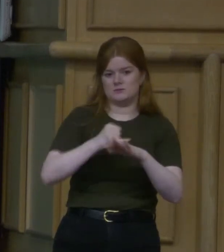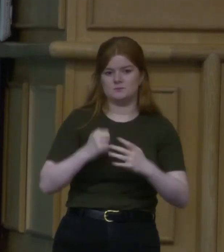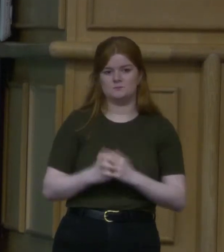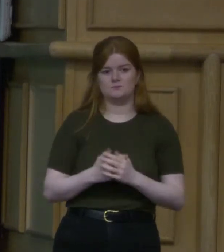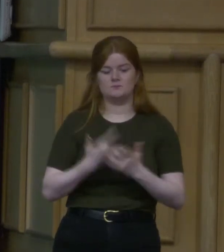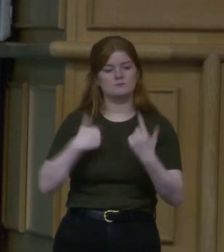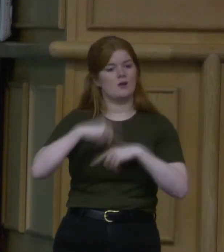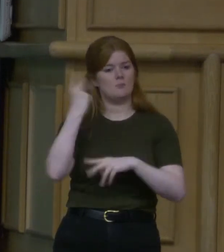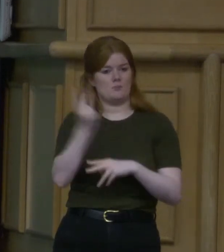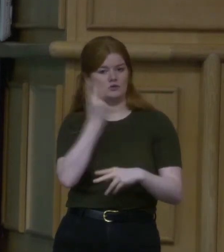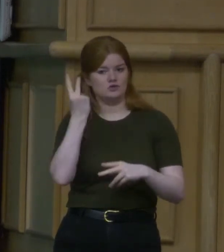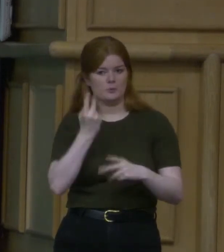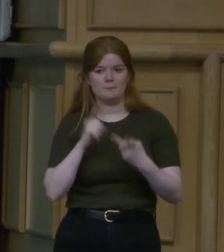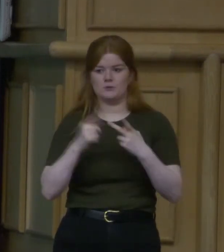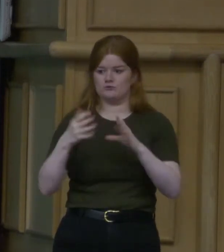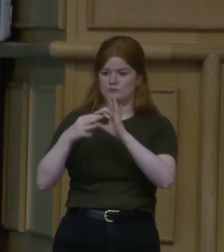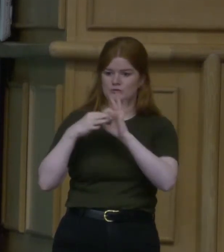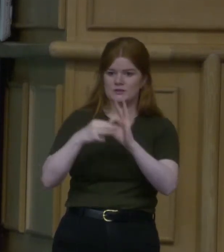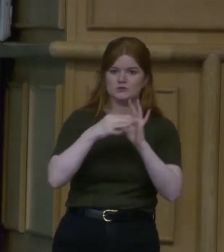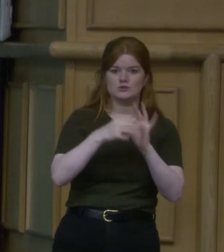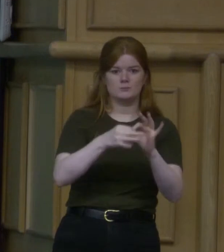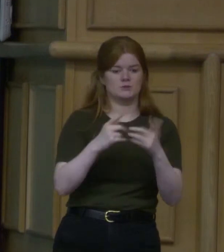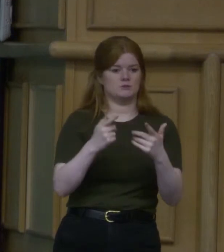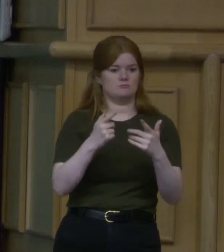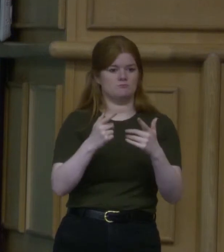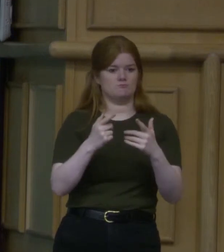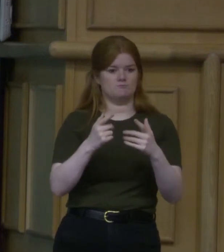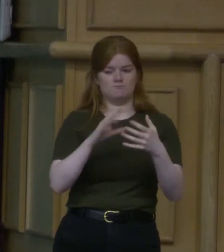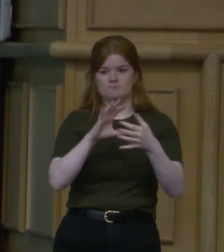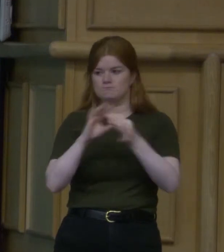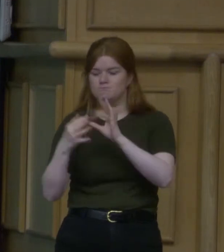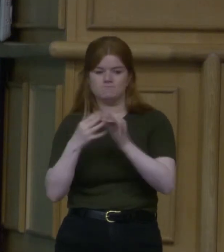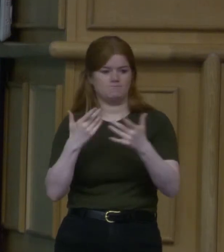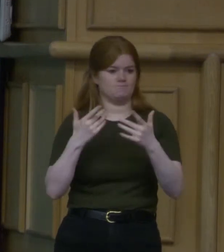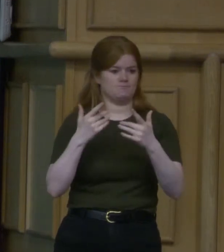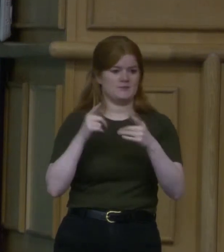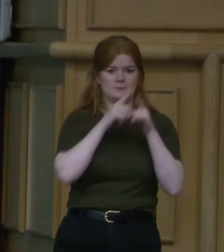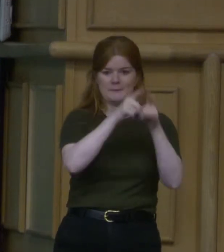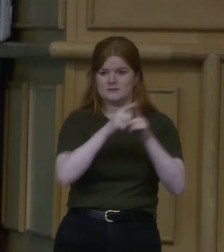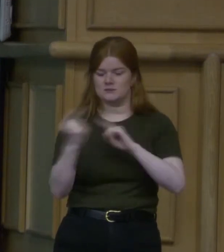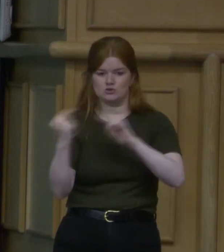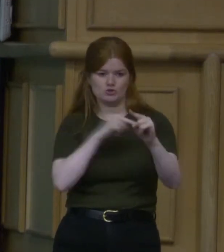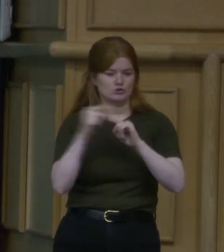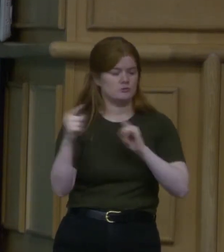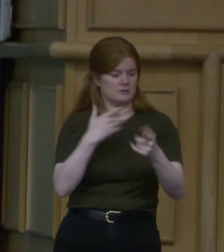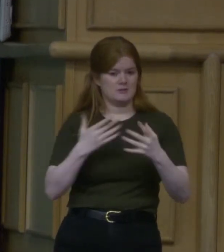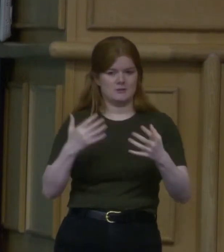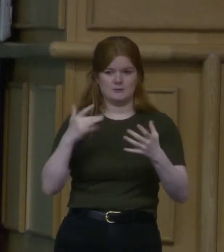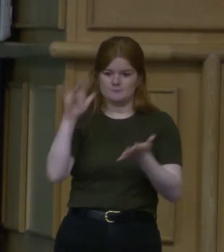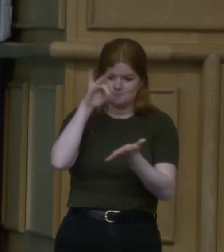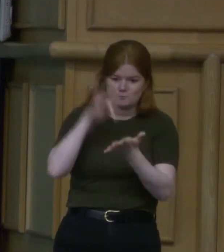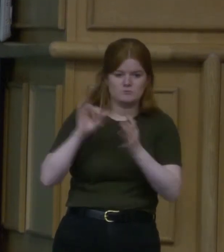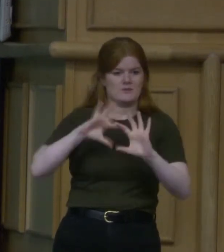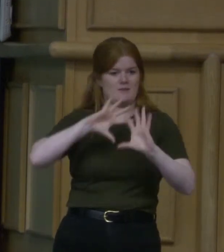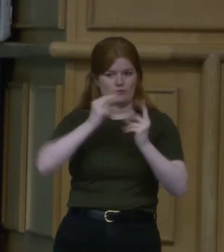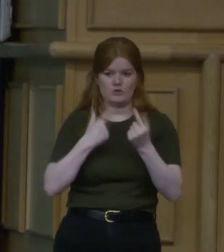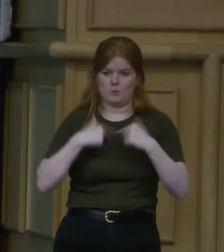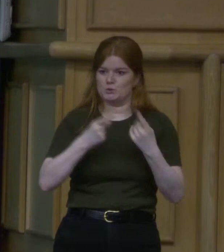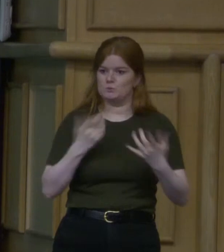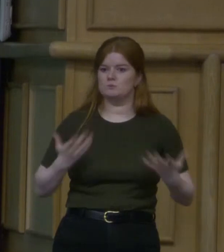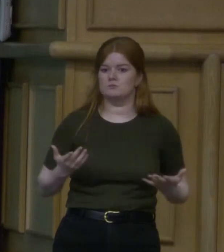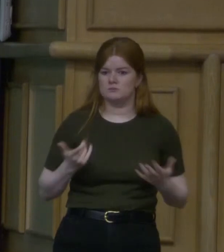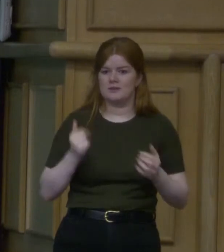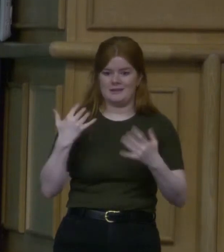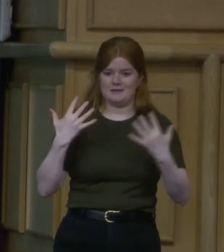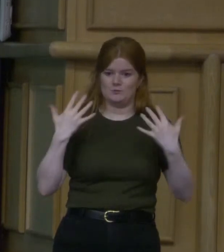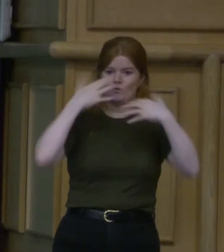Our partnerships and relationships and linkages and interdependencies are baked into everything that we do and